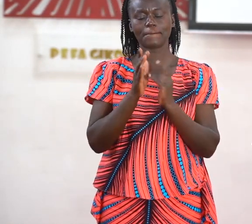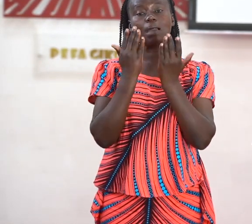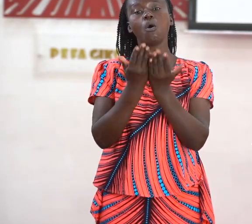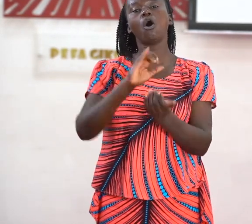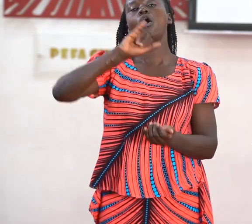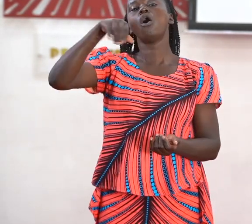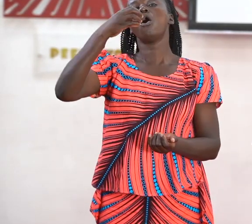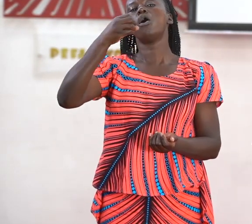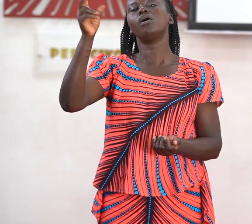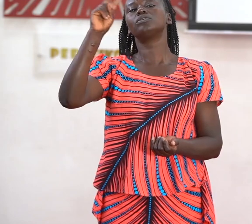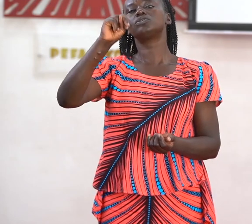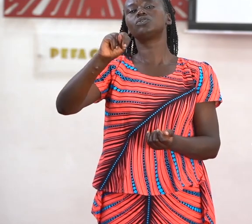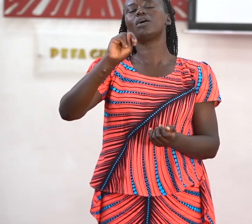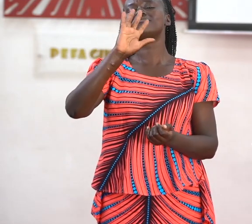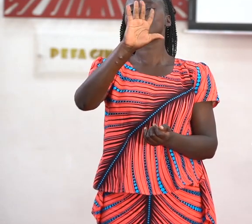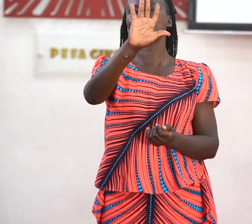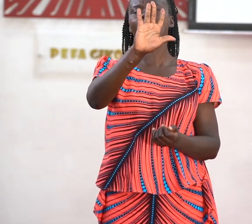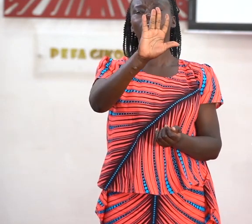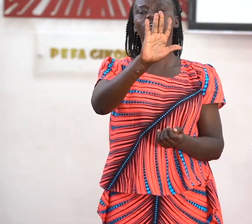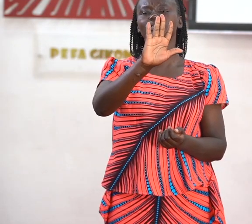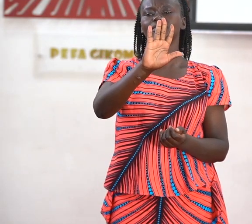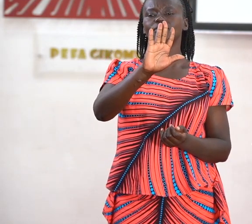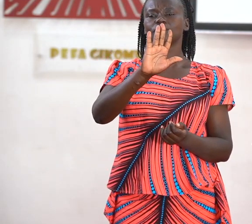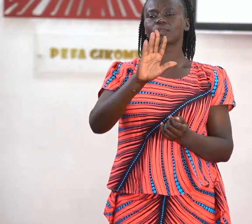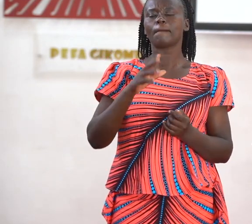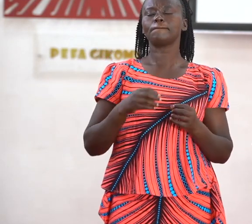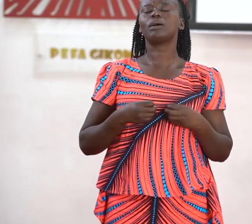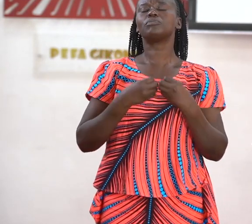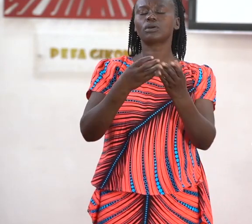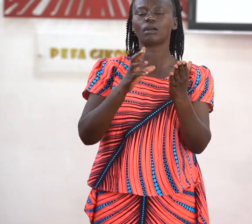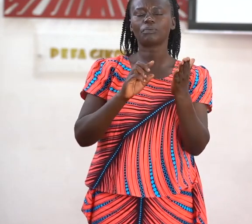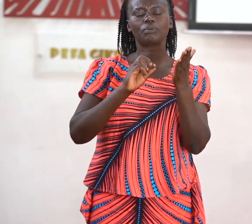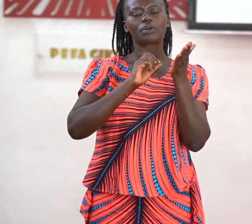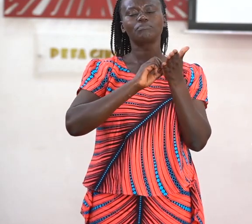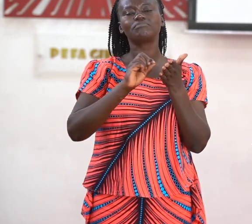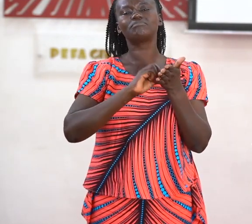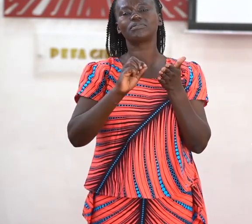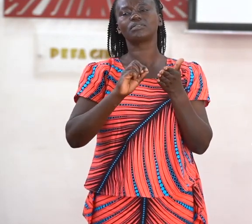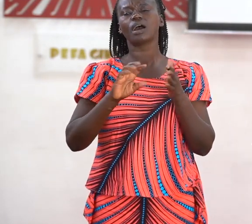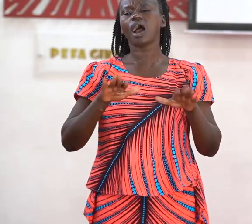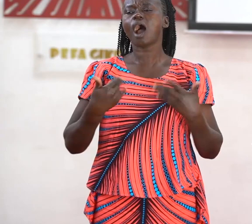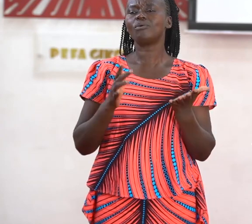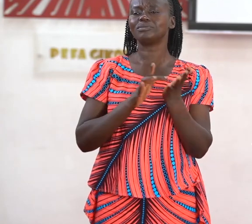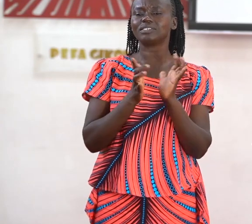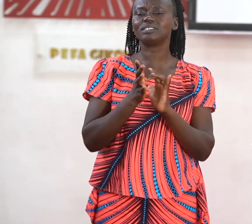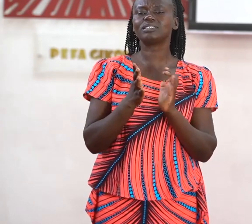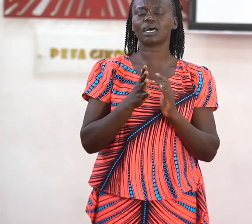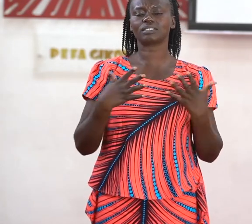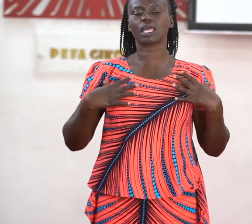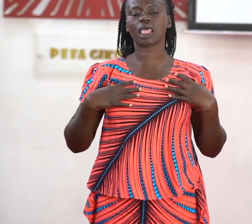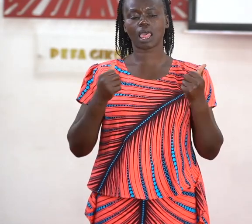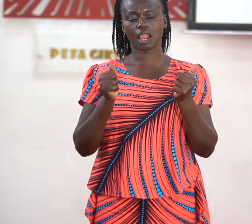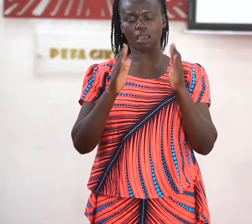5, I'll just give two references of the time when Jesus, he healed on a Sabbath day, and that caused